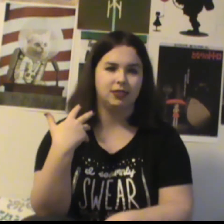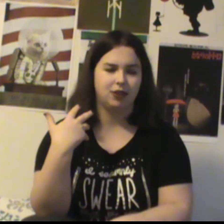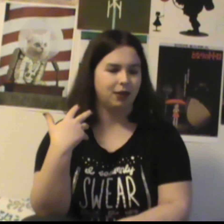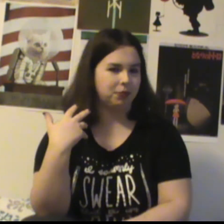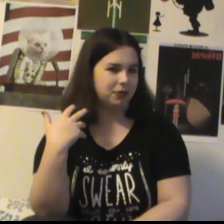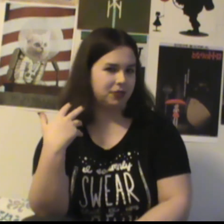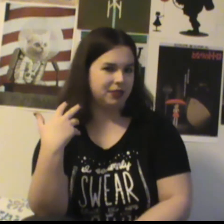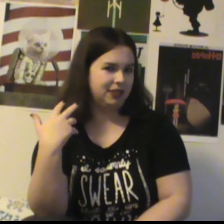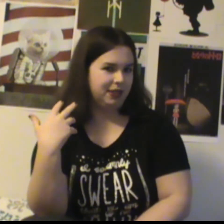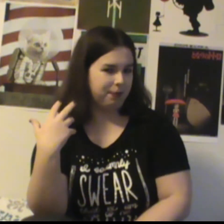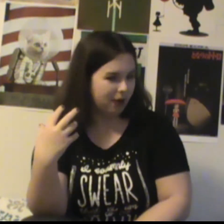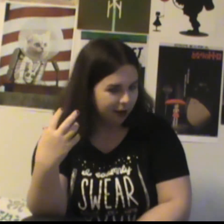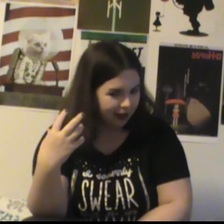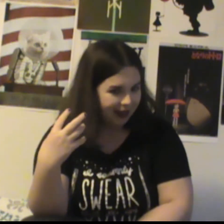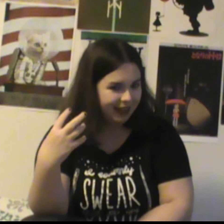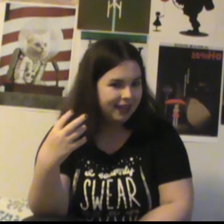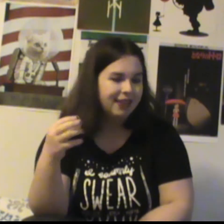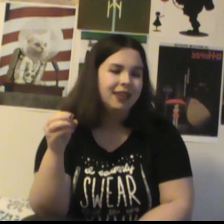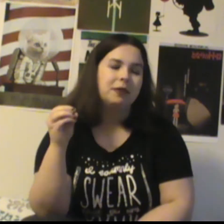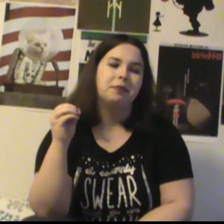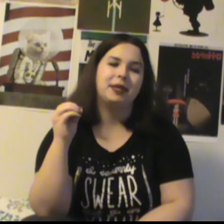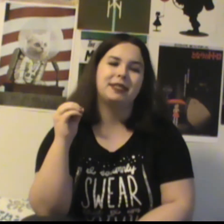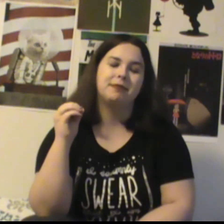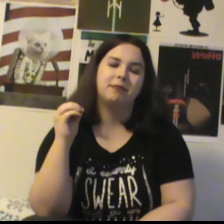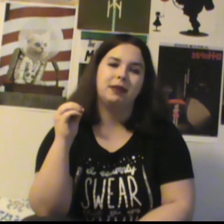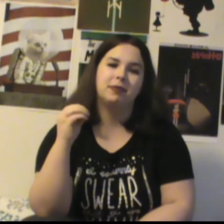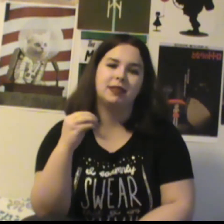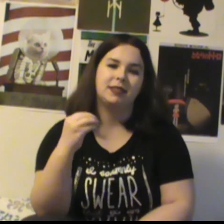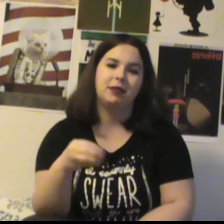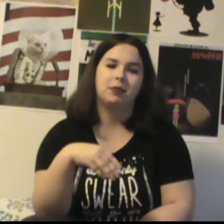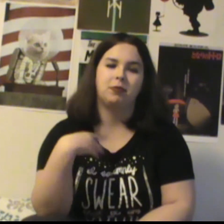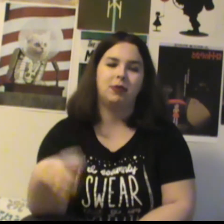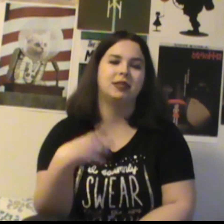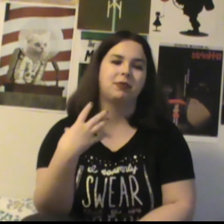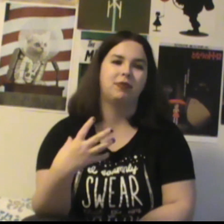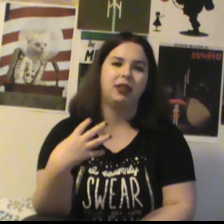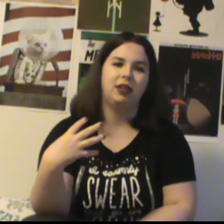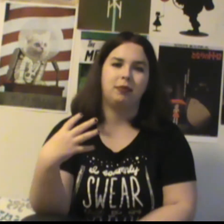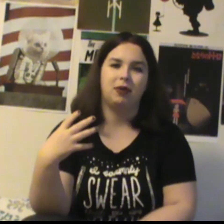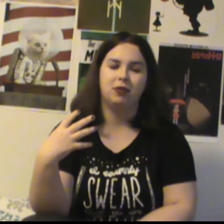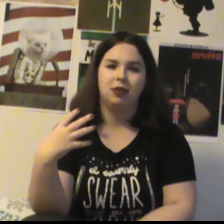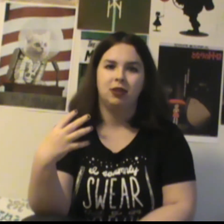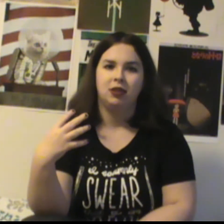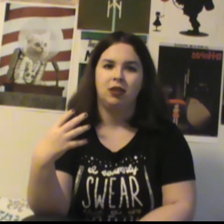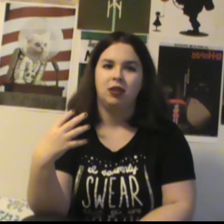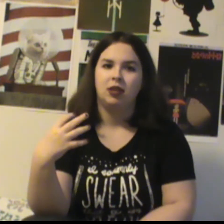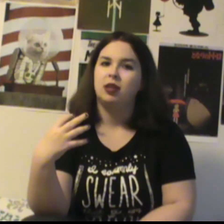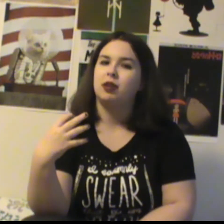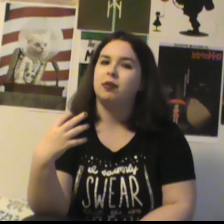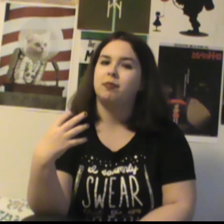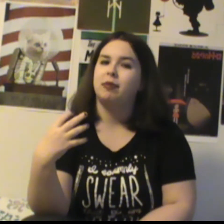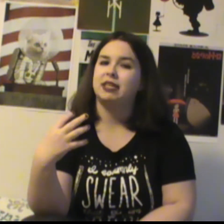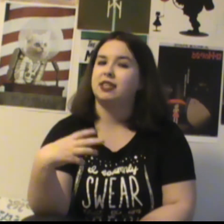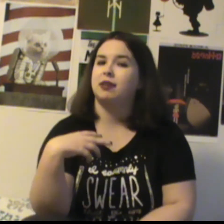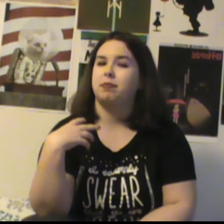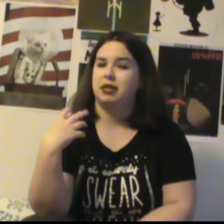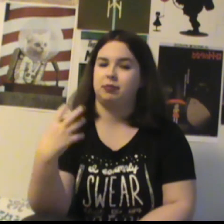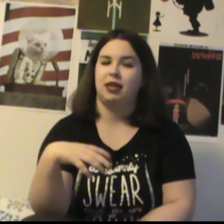are able to see the mark. Makes me really excited with what it's revealing about Maisie possibly